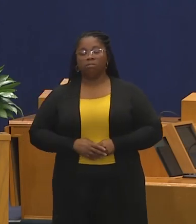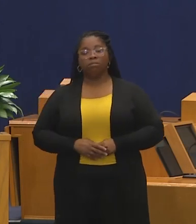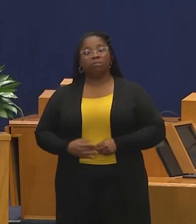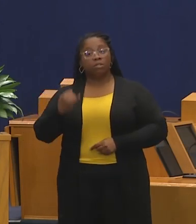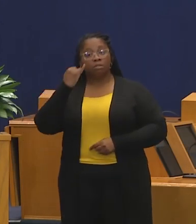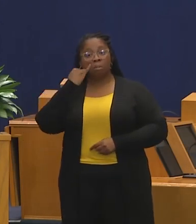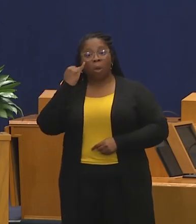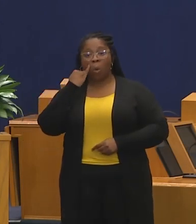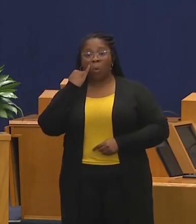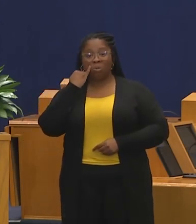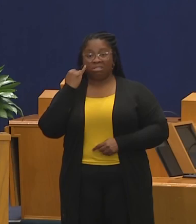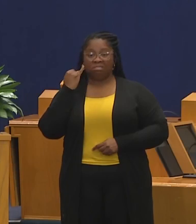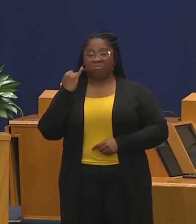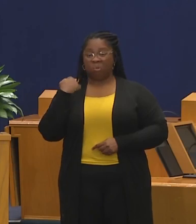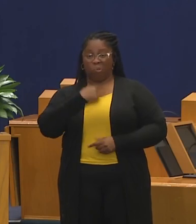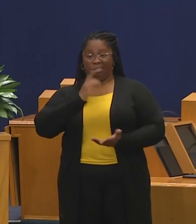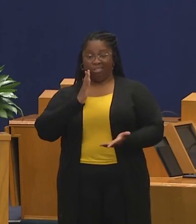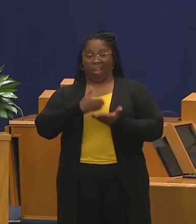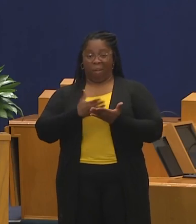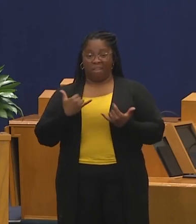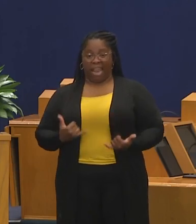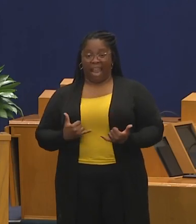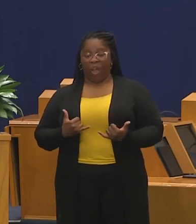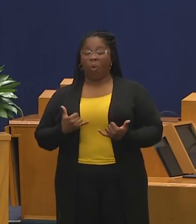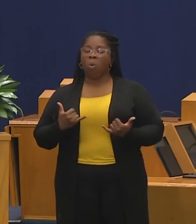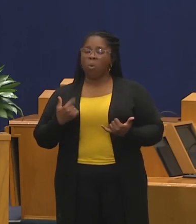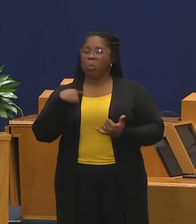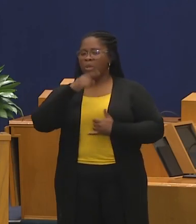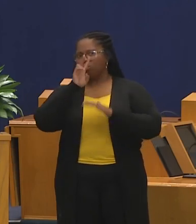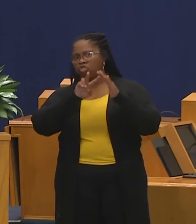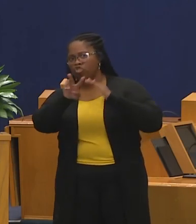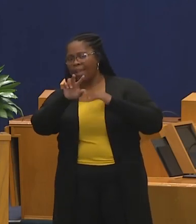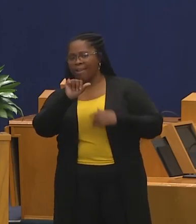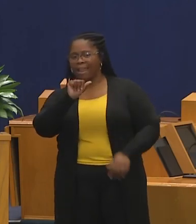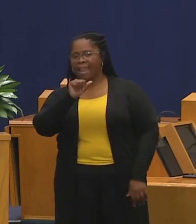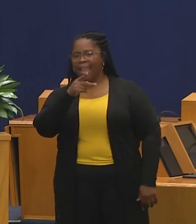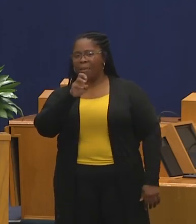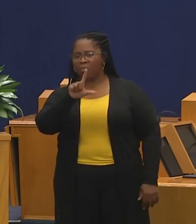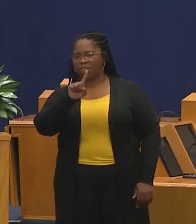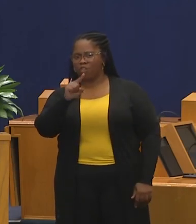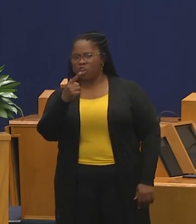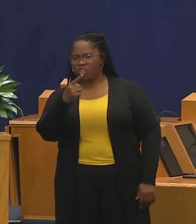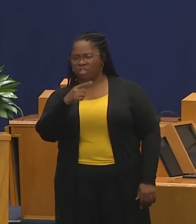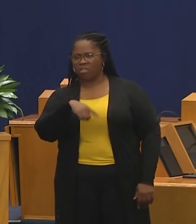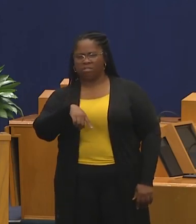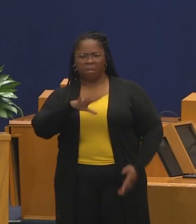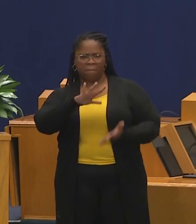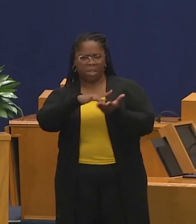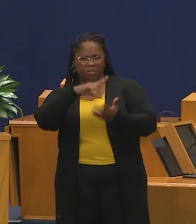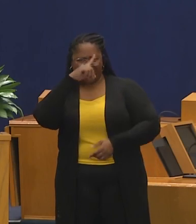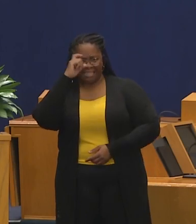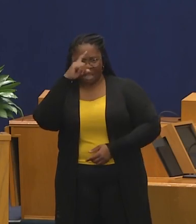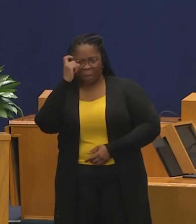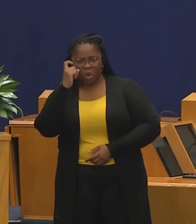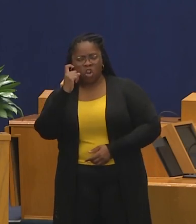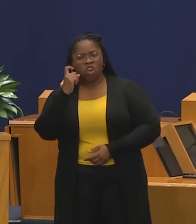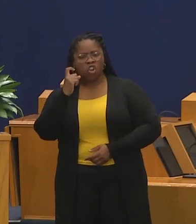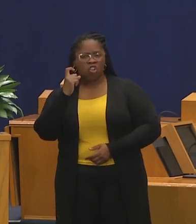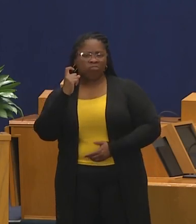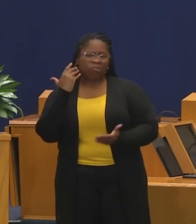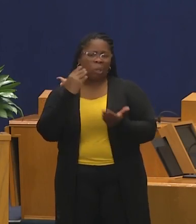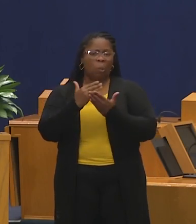distancing doesn't continue, similarly, we would project that by April 1st, by middle of the summer, virtually all residents